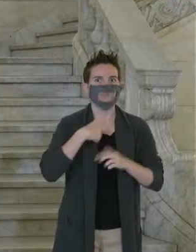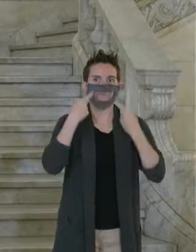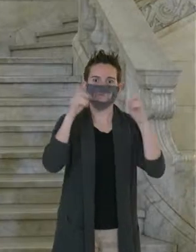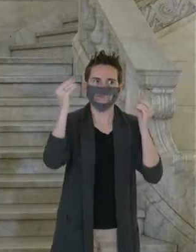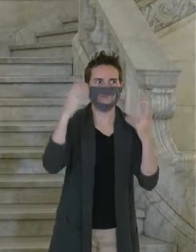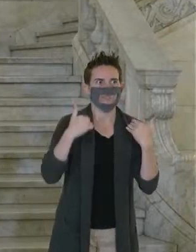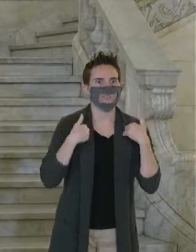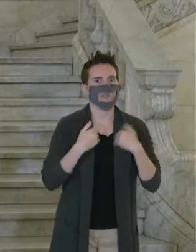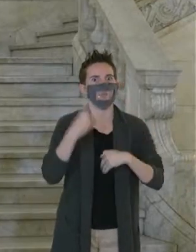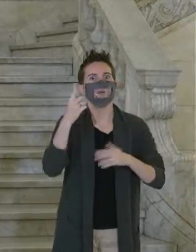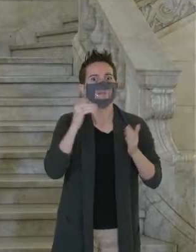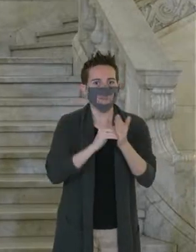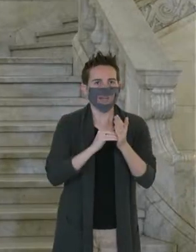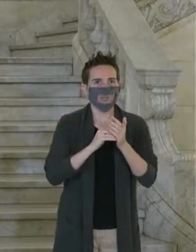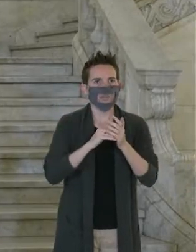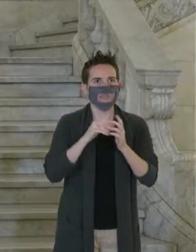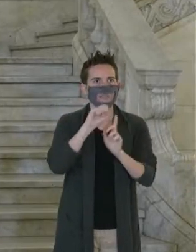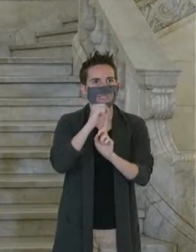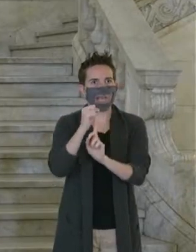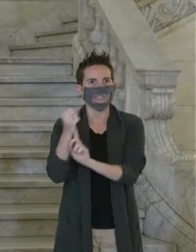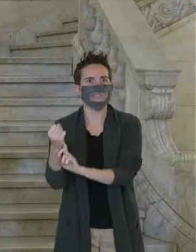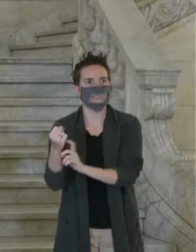were 1,000 cases in St. Louis County.